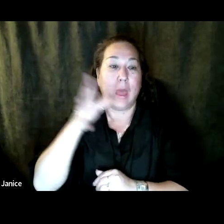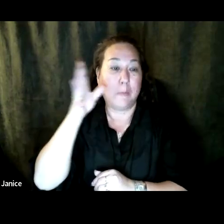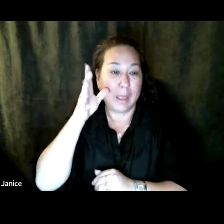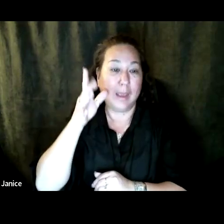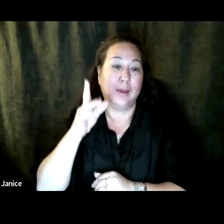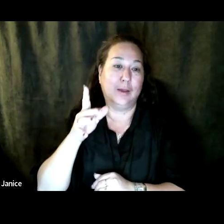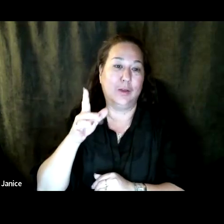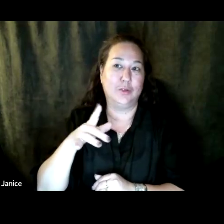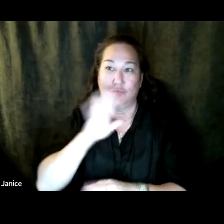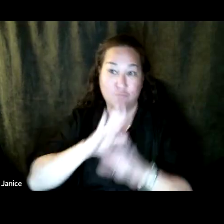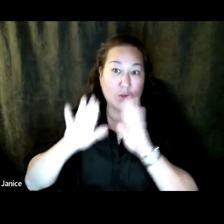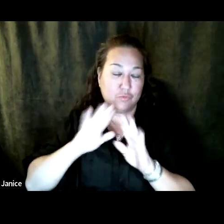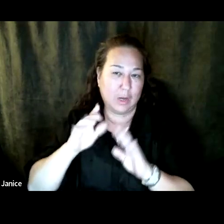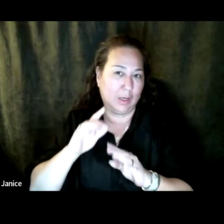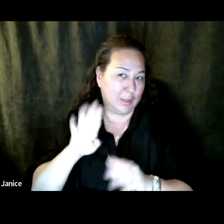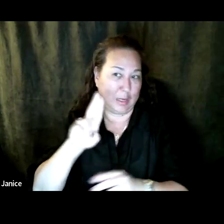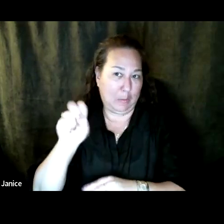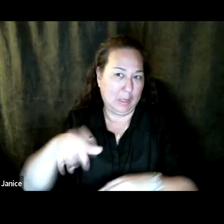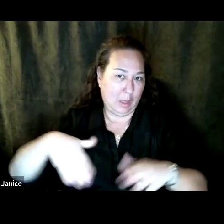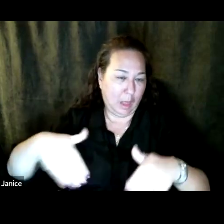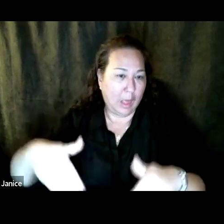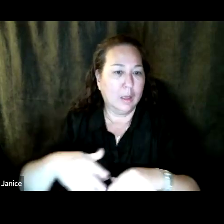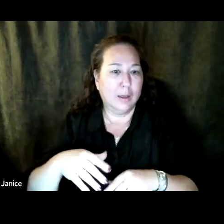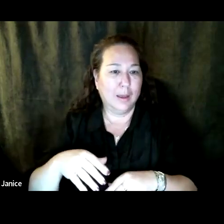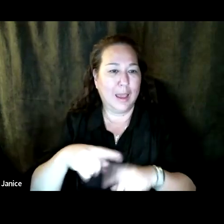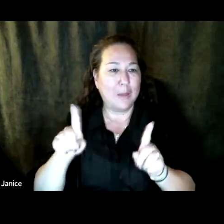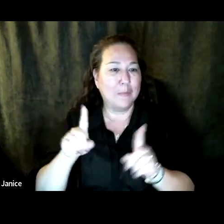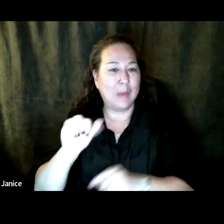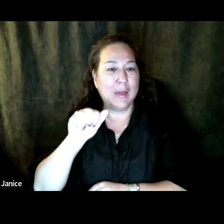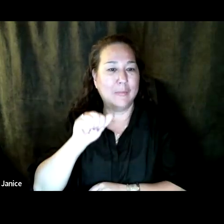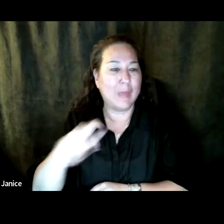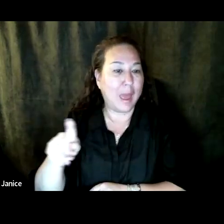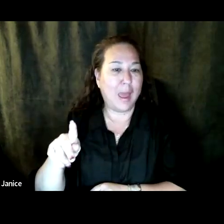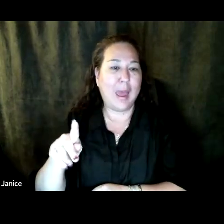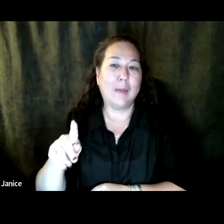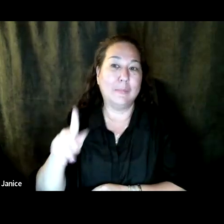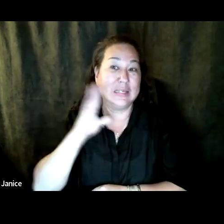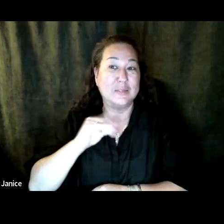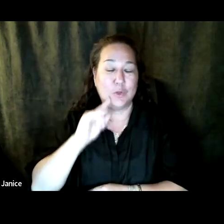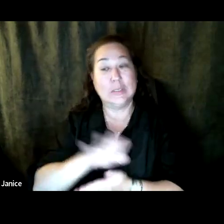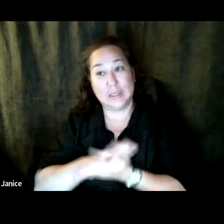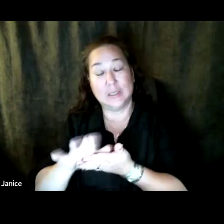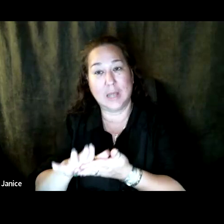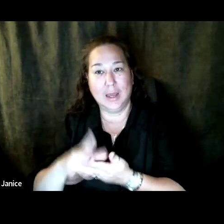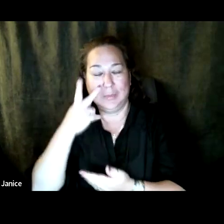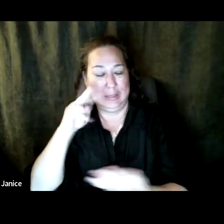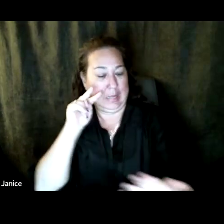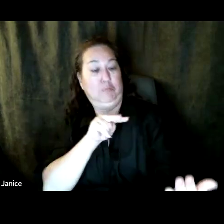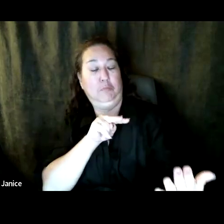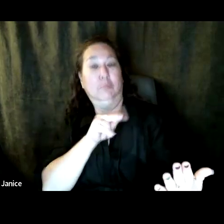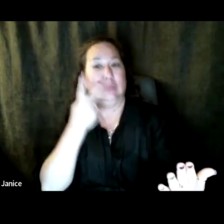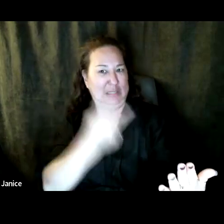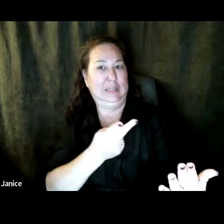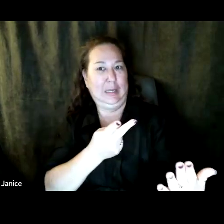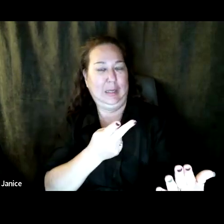experience is very nice and I actually can So see they can it actually and see it. be tracked along the way. And so I think, I'd love to follow up with you after and get Yes, the